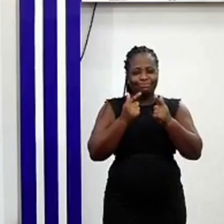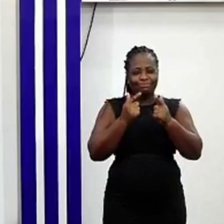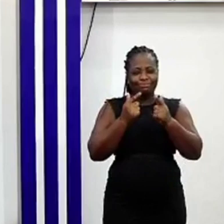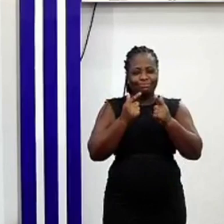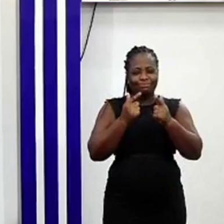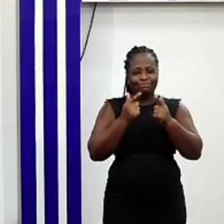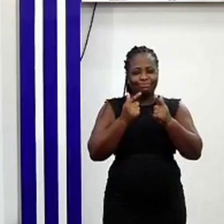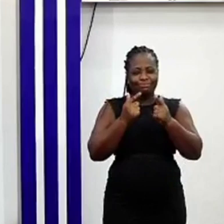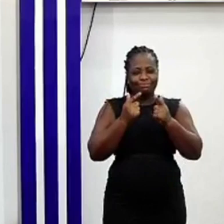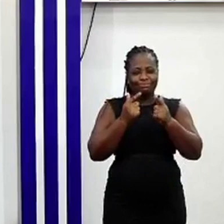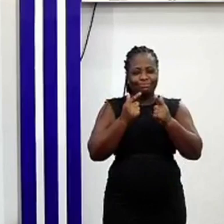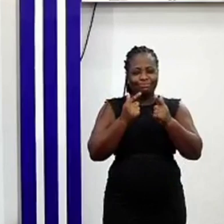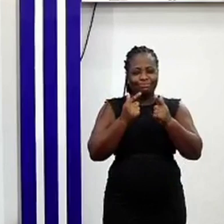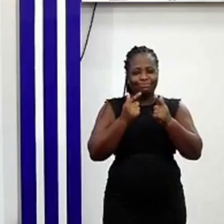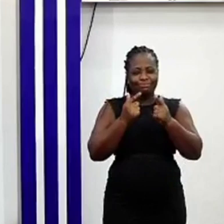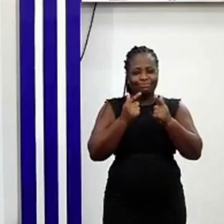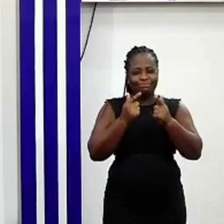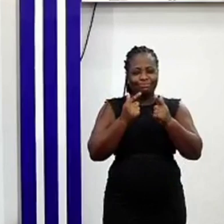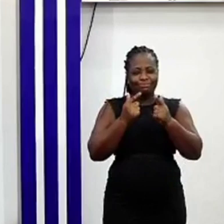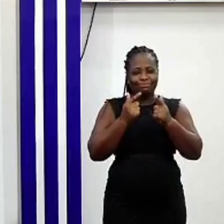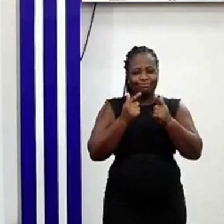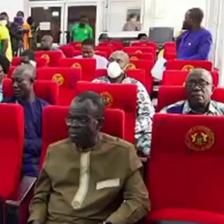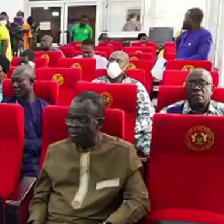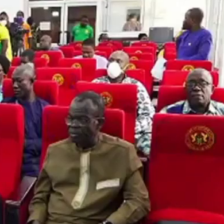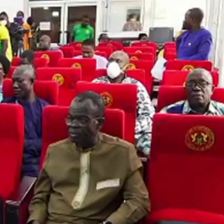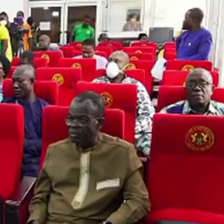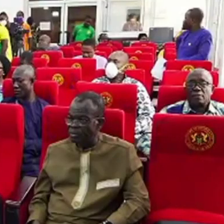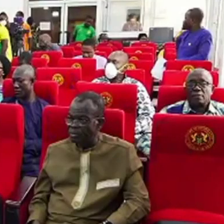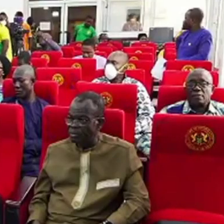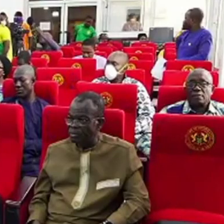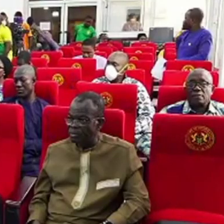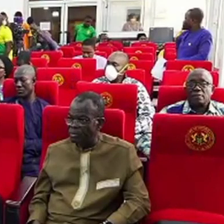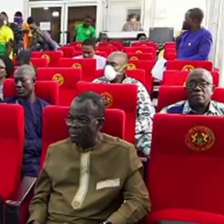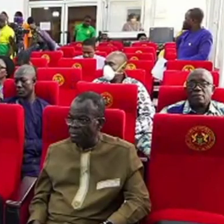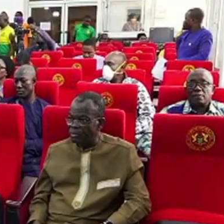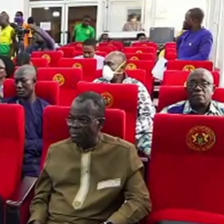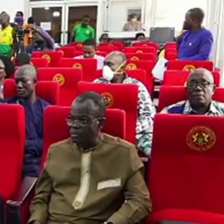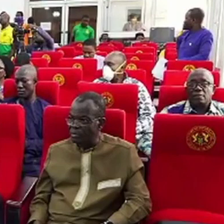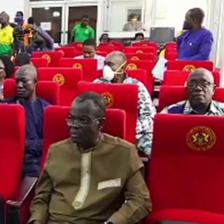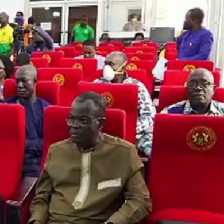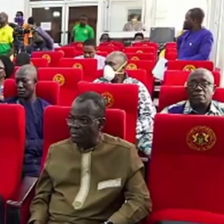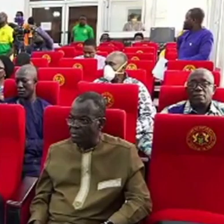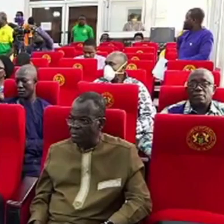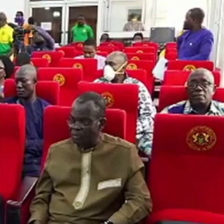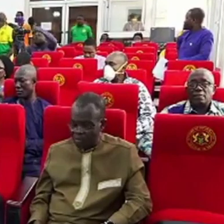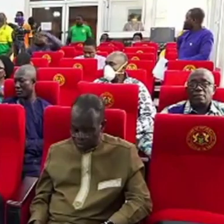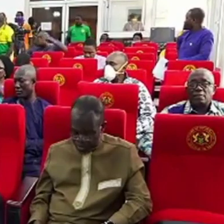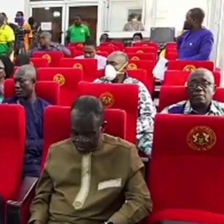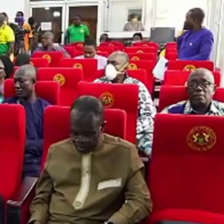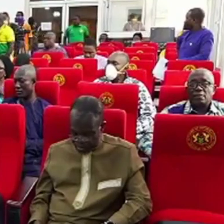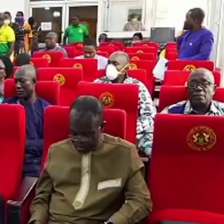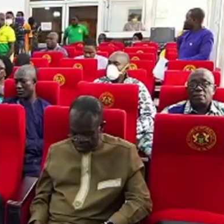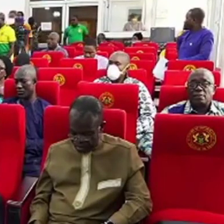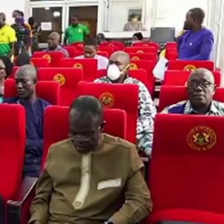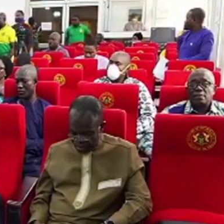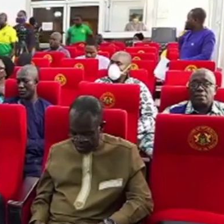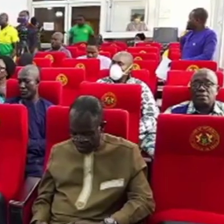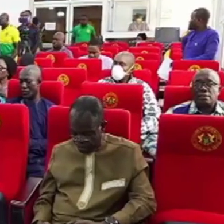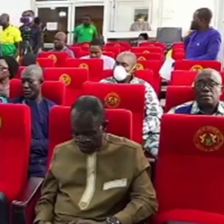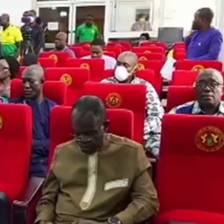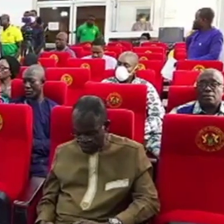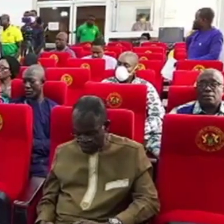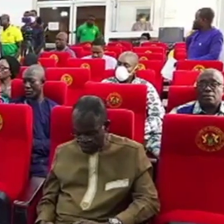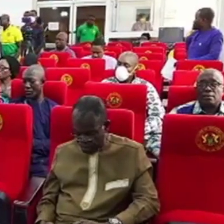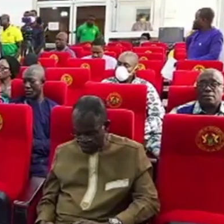of food, food prices, even at this point in time. The Minister responsible for food and agriculture, the Honorable Dr.